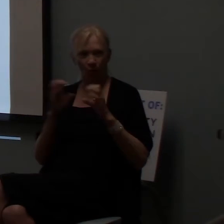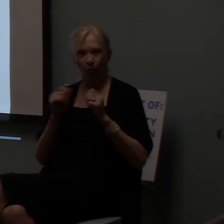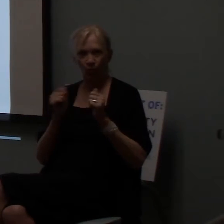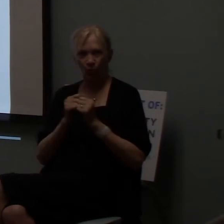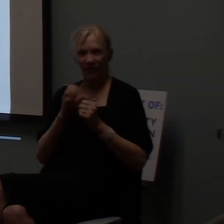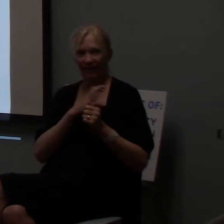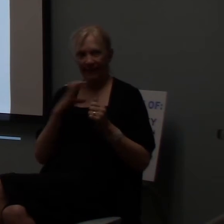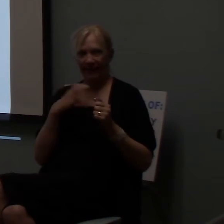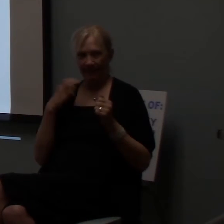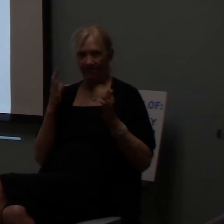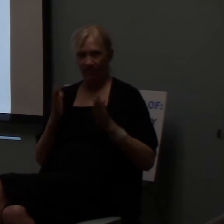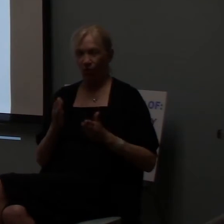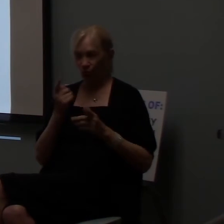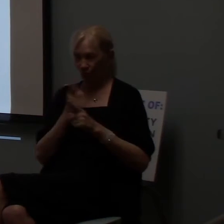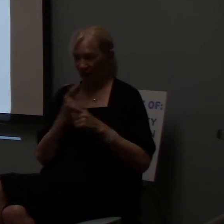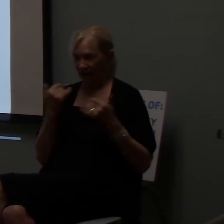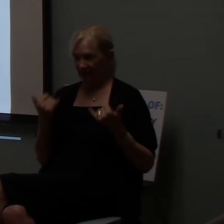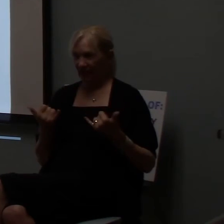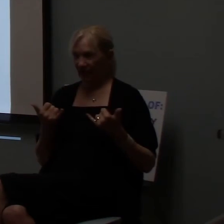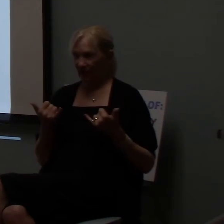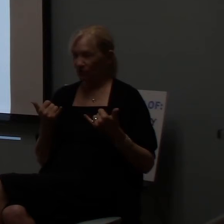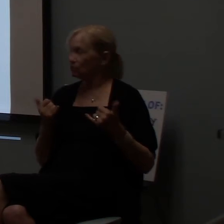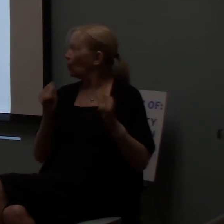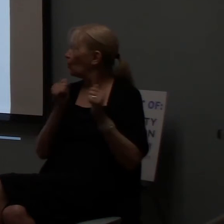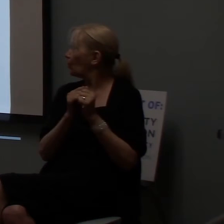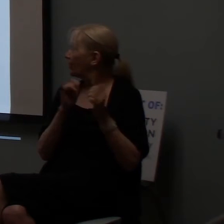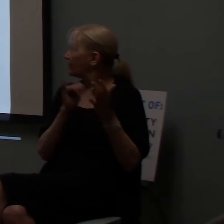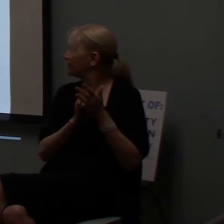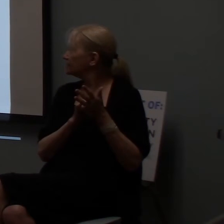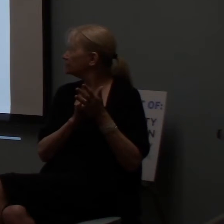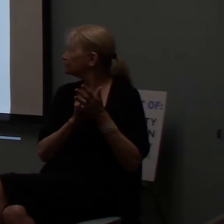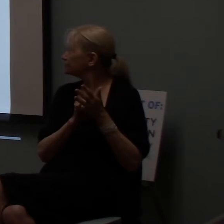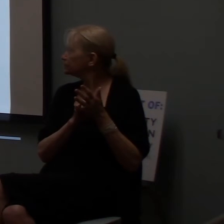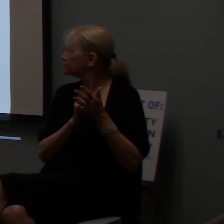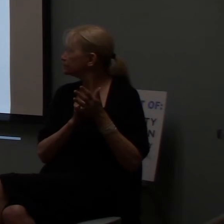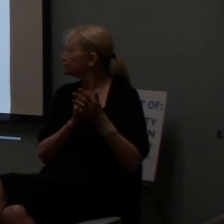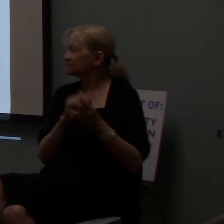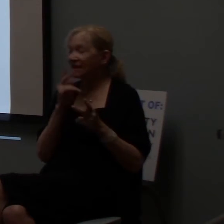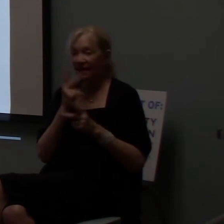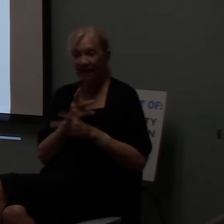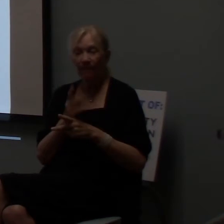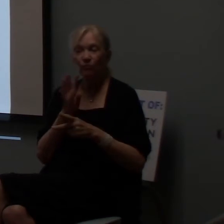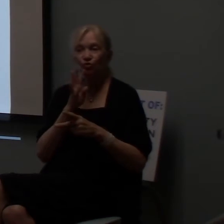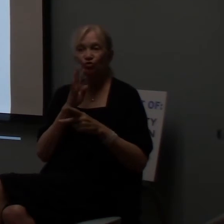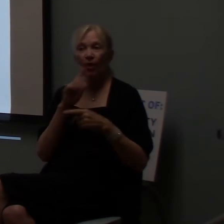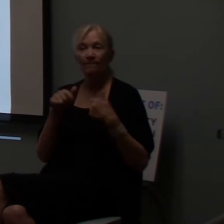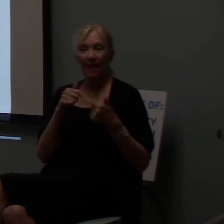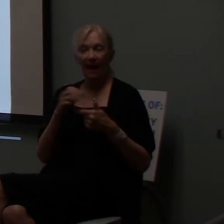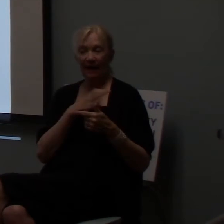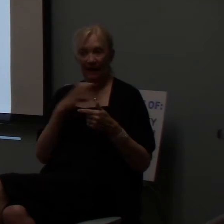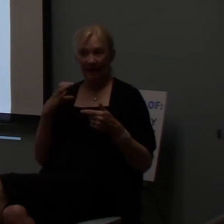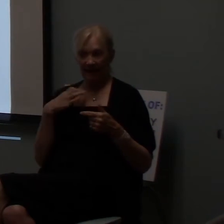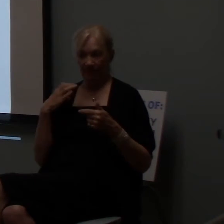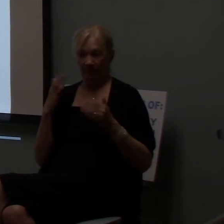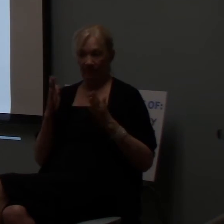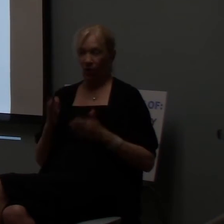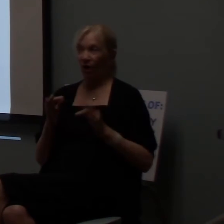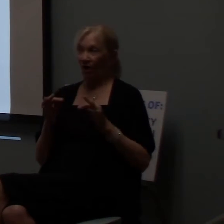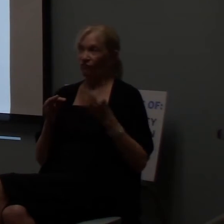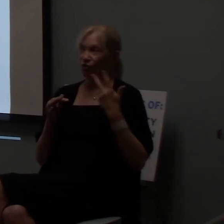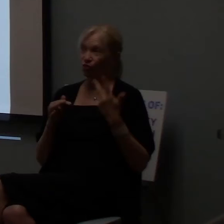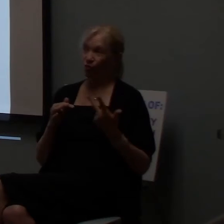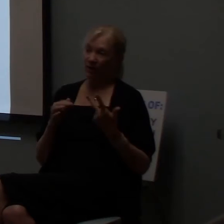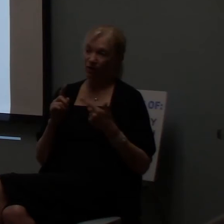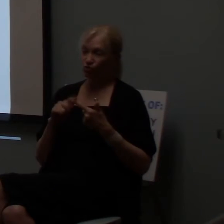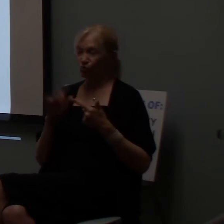now. So with that in mind, they kept talking about a commissioner's 3 to 5 movement that has